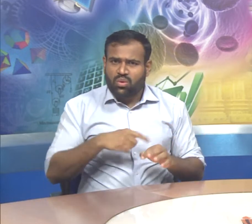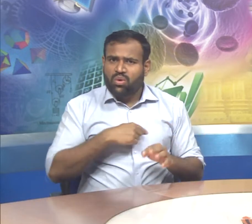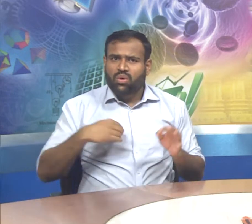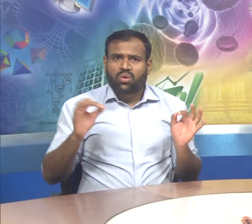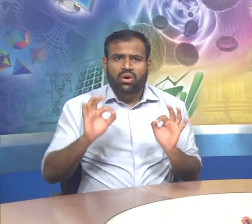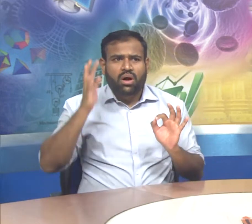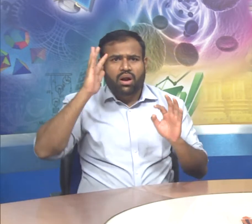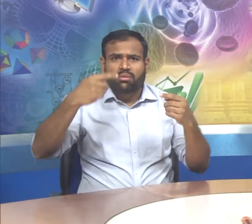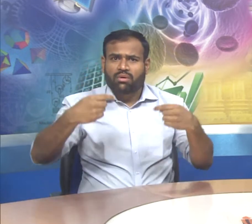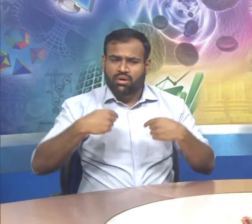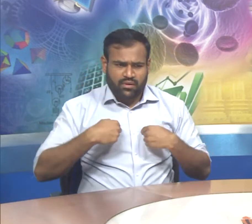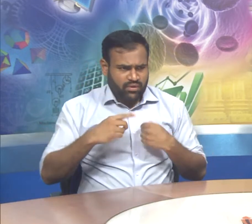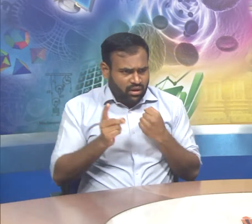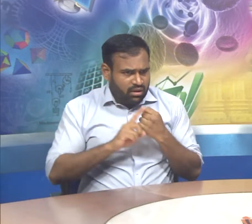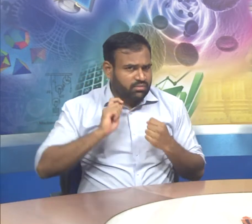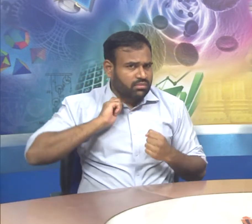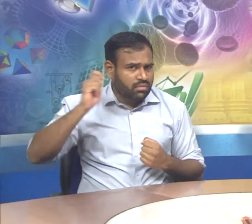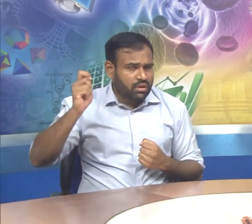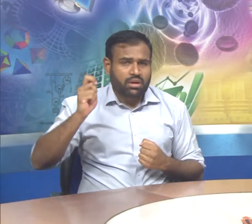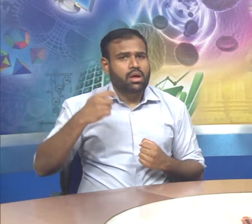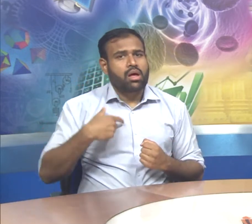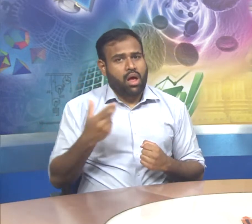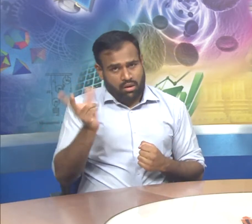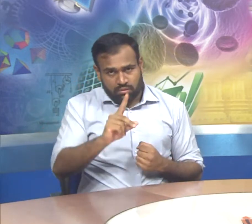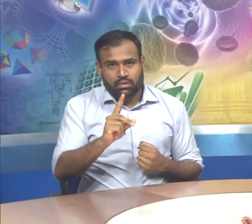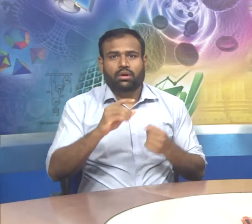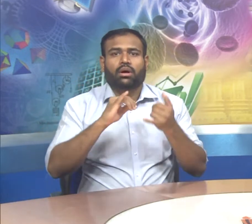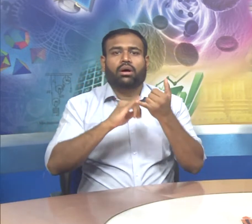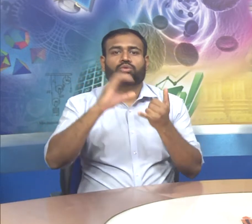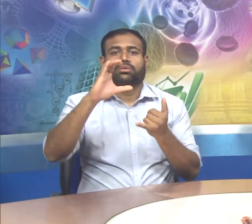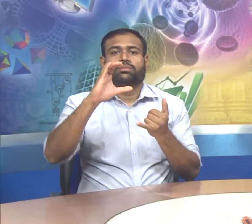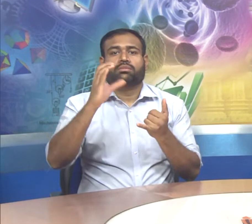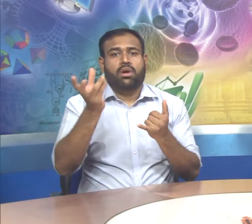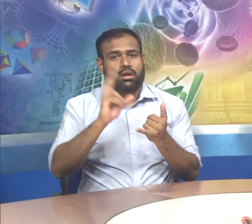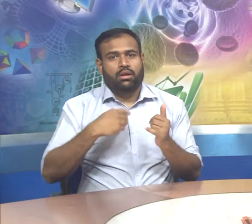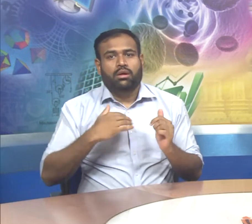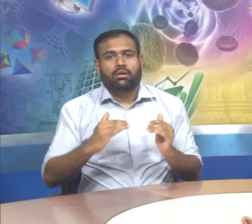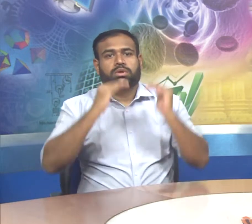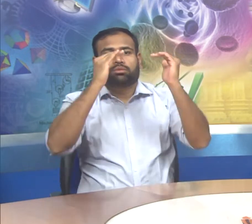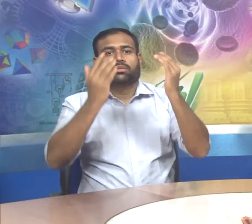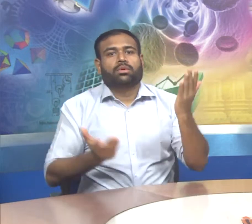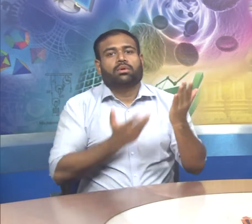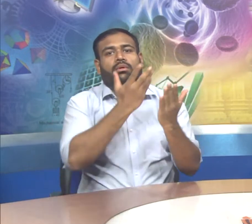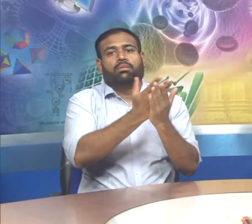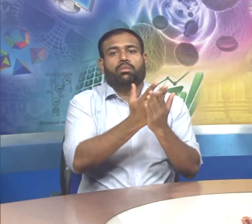he may bring an appeal to the Supreme Court by rights.